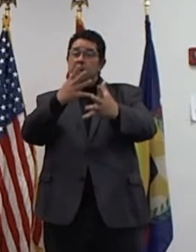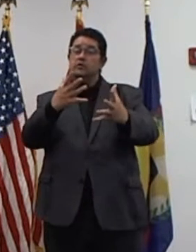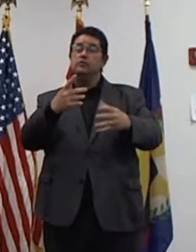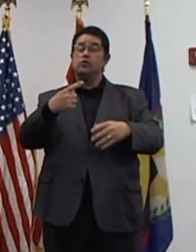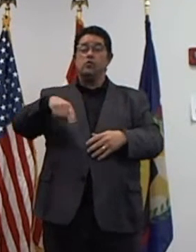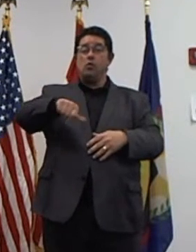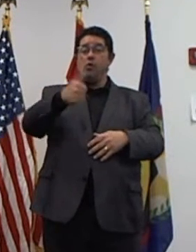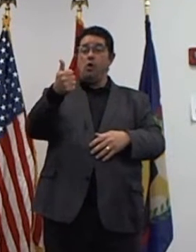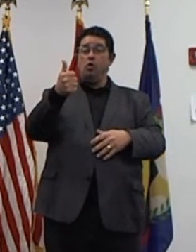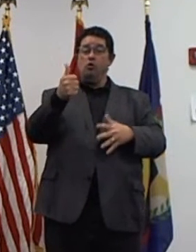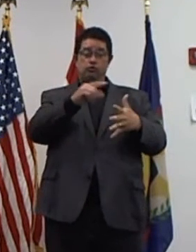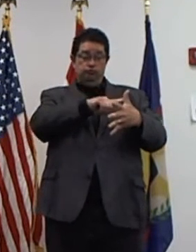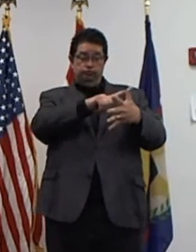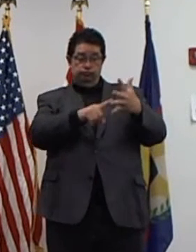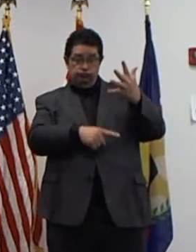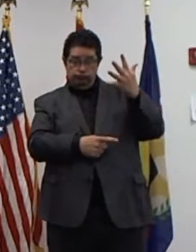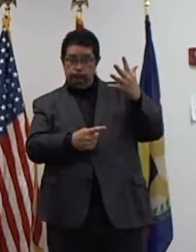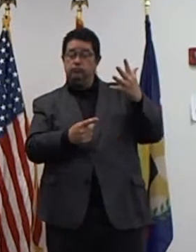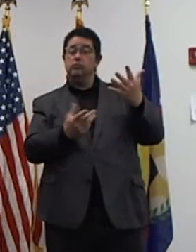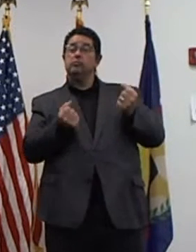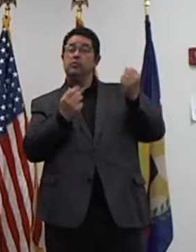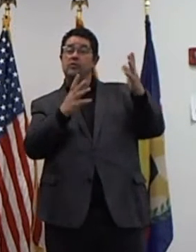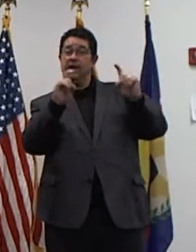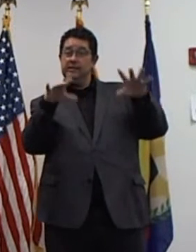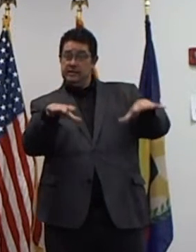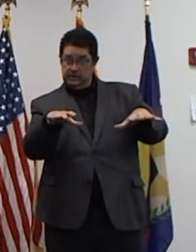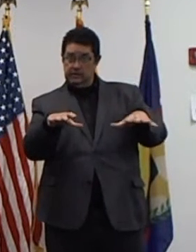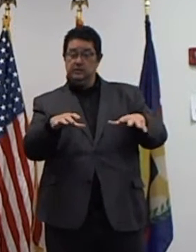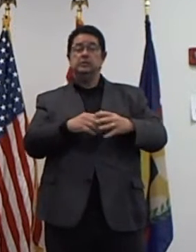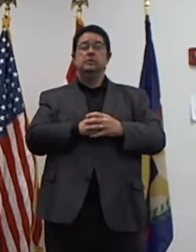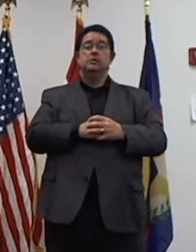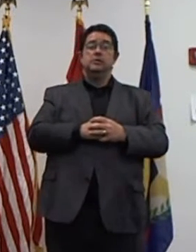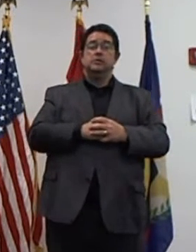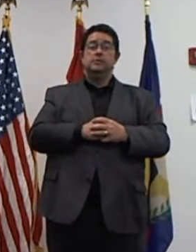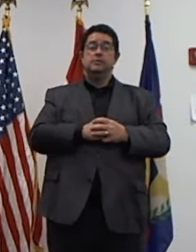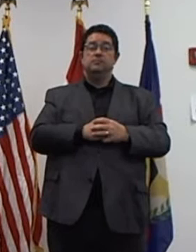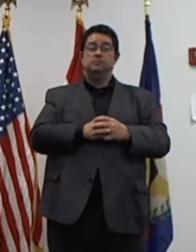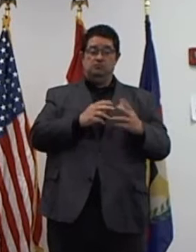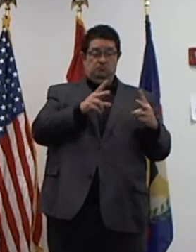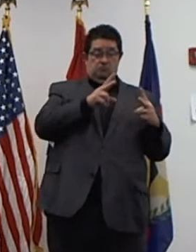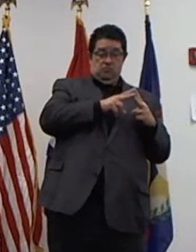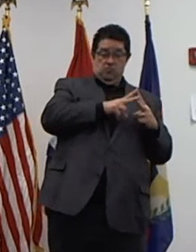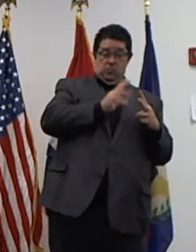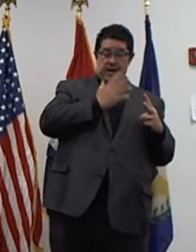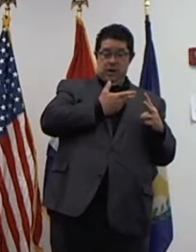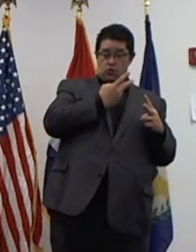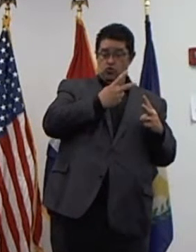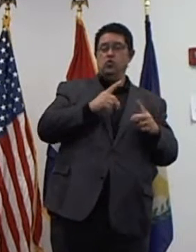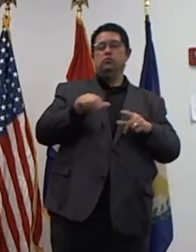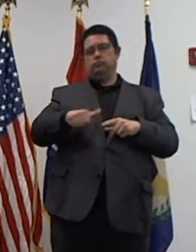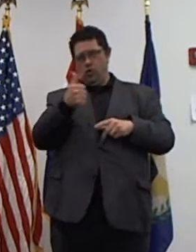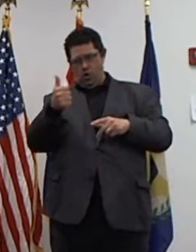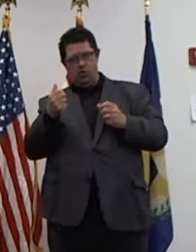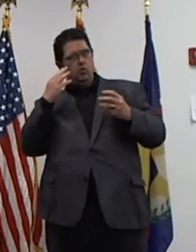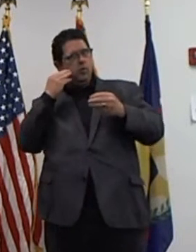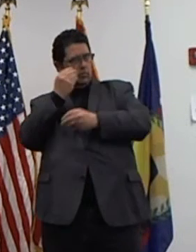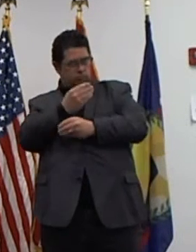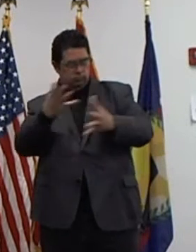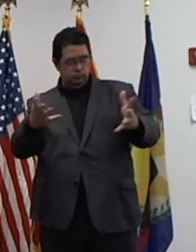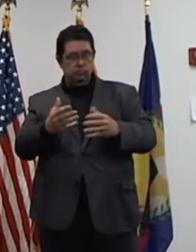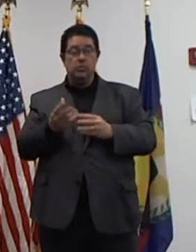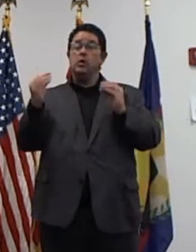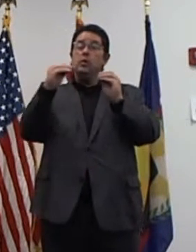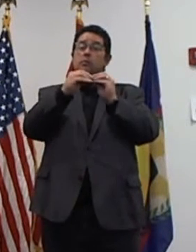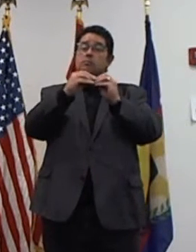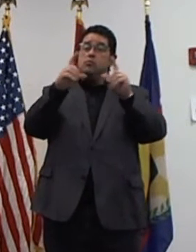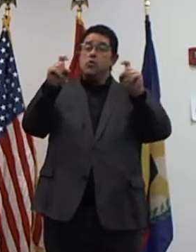other facilities in the county in addition to St. Louis County Public Health who are providing testing services. As more testing sites